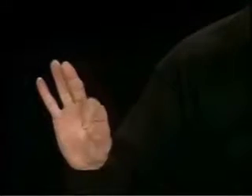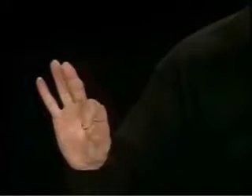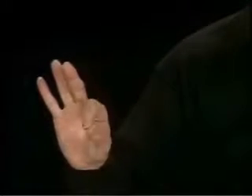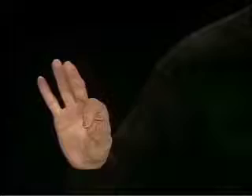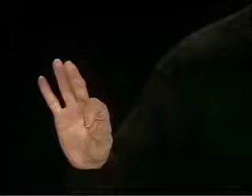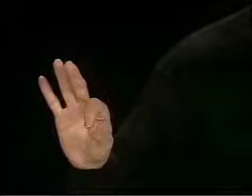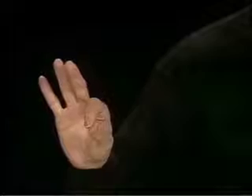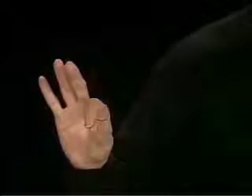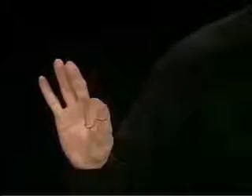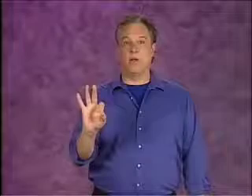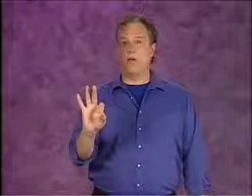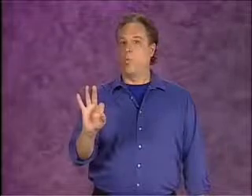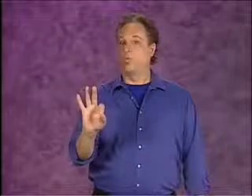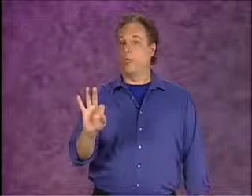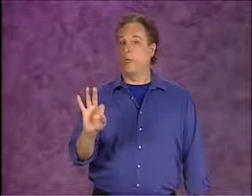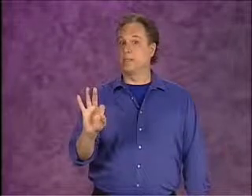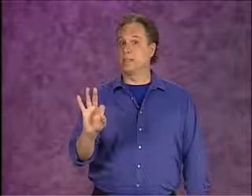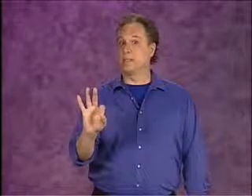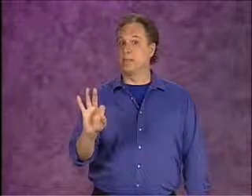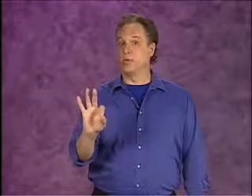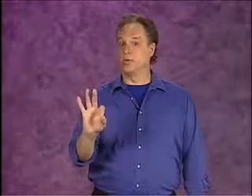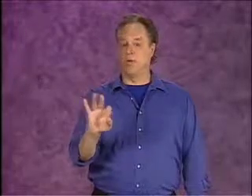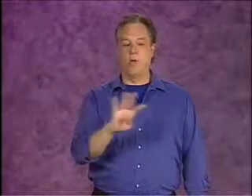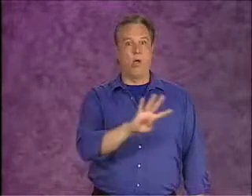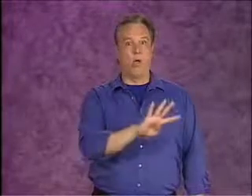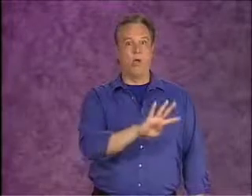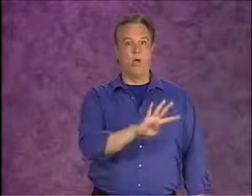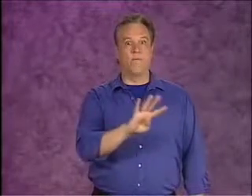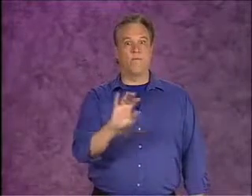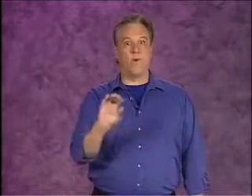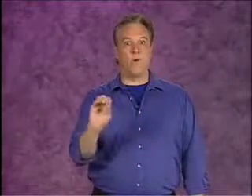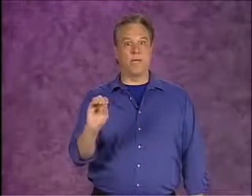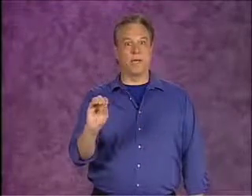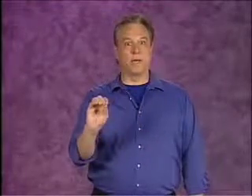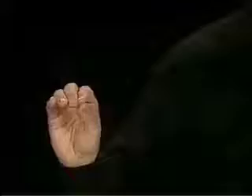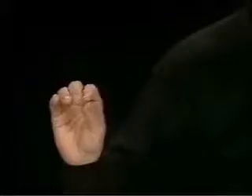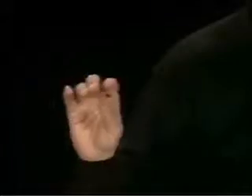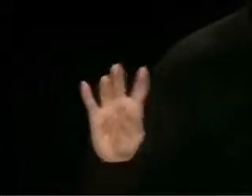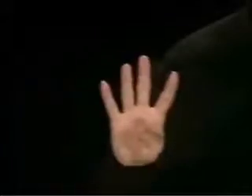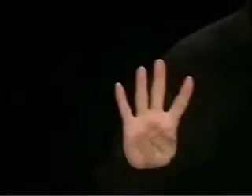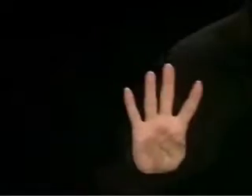39, which brings us to 40.